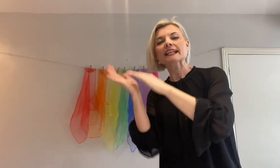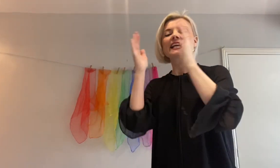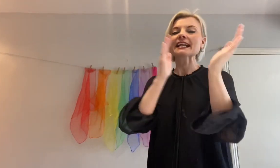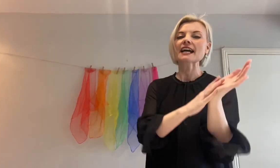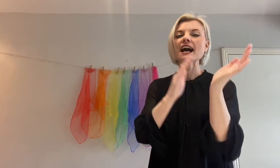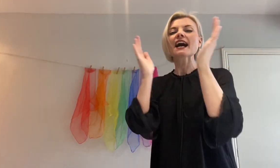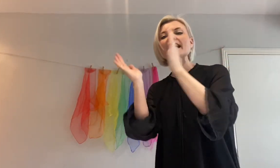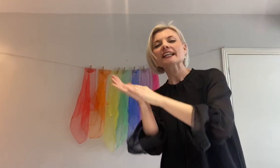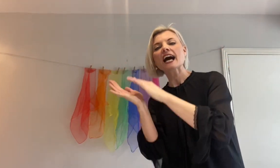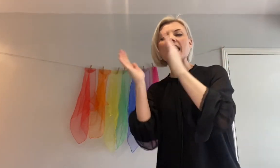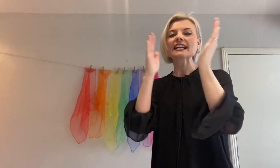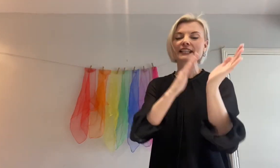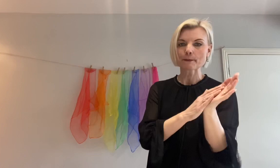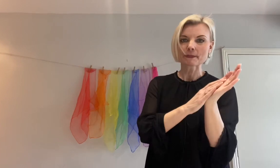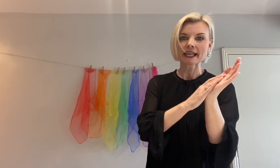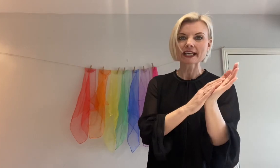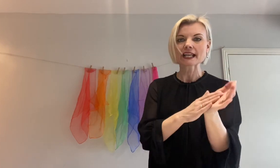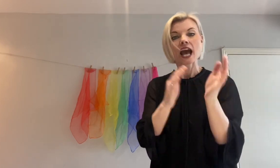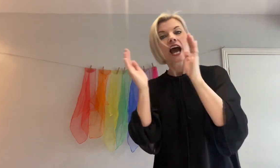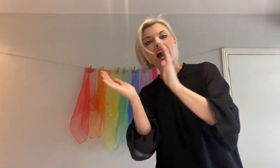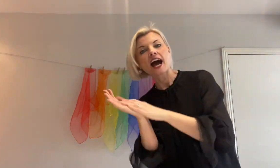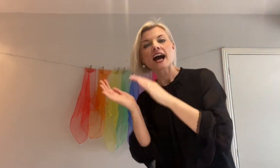Singing aye, aye, yippee,